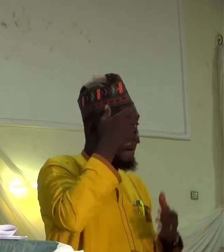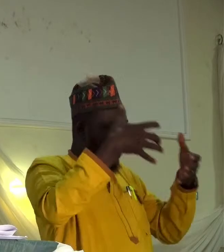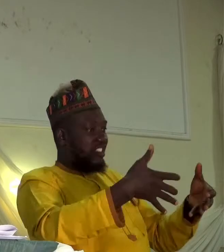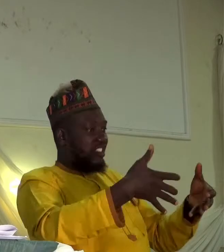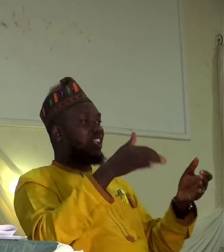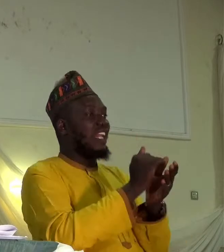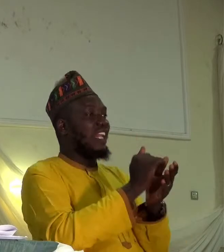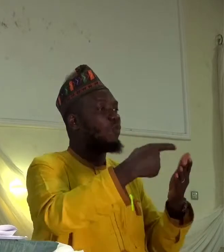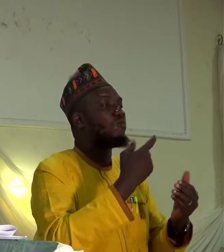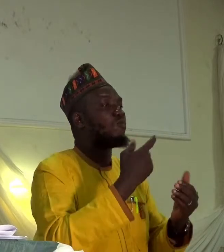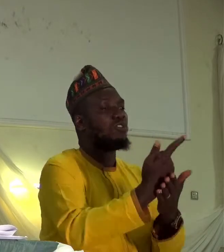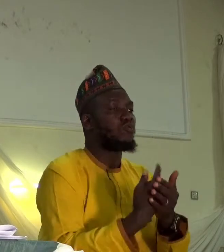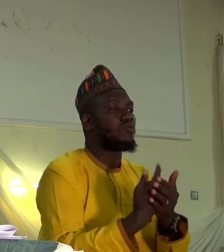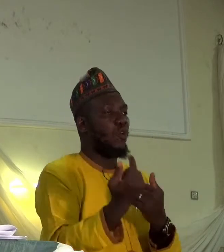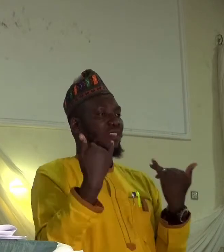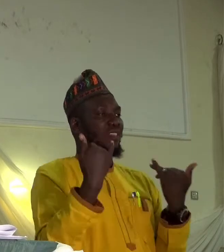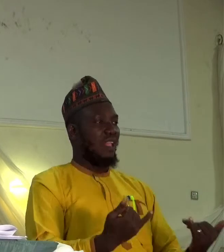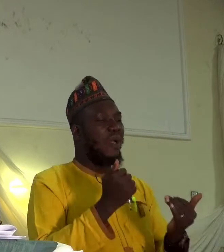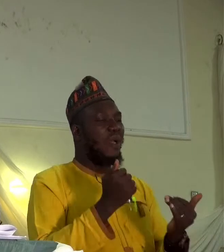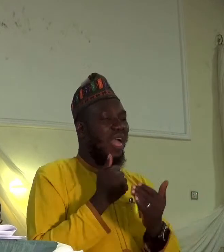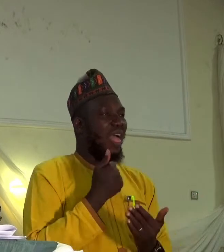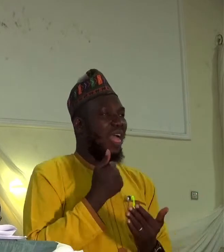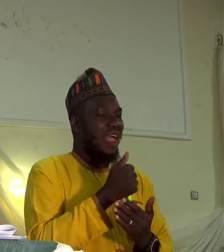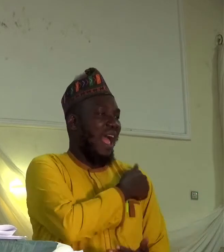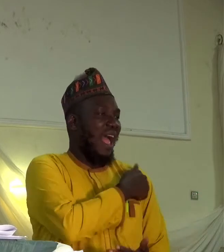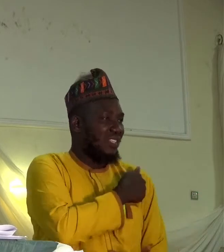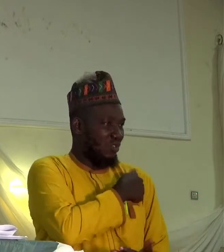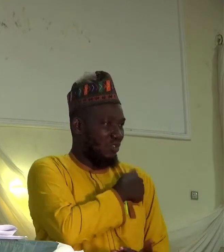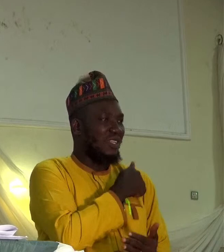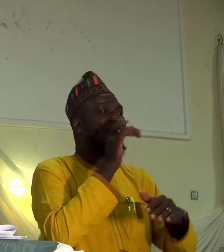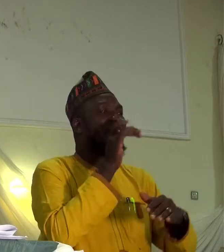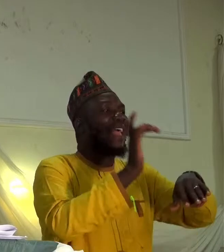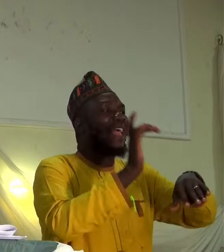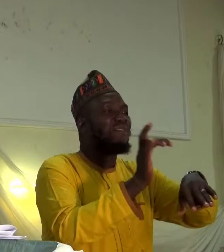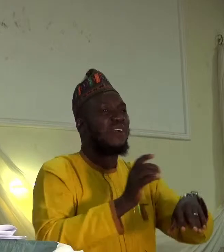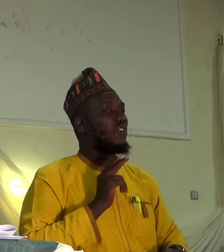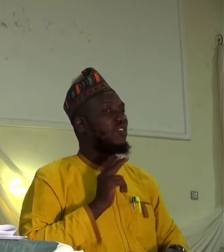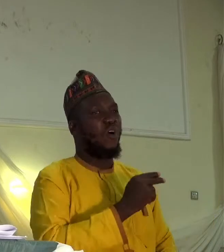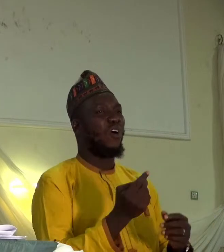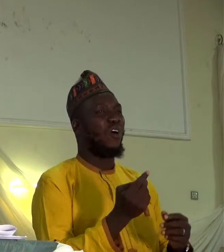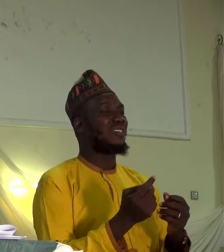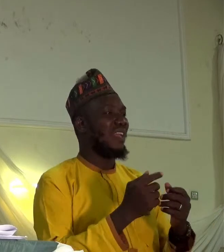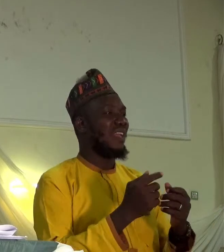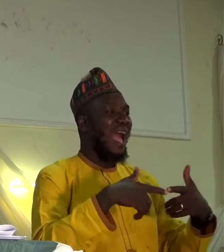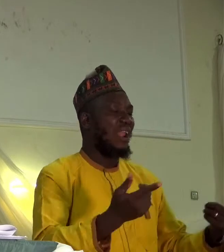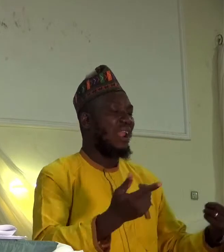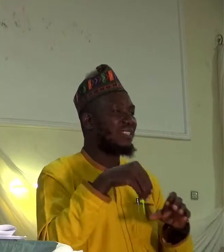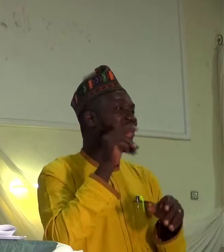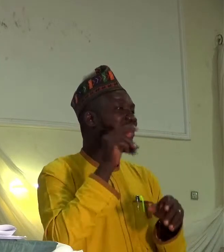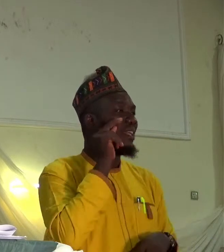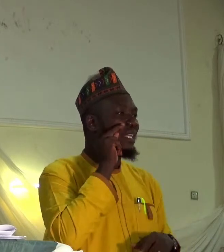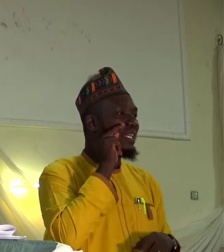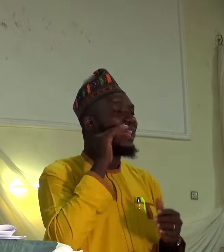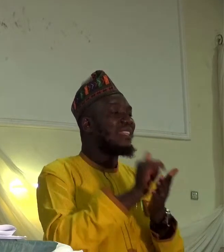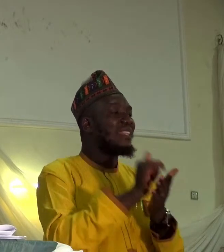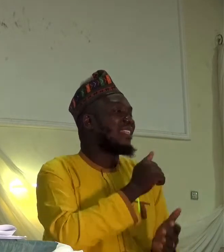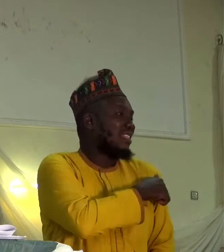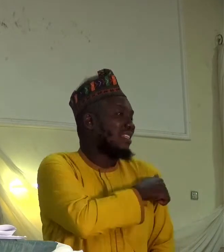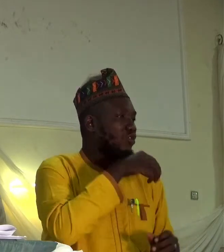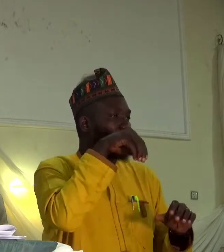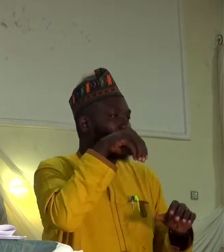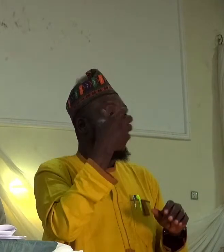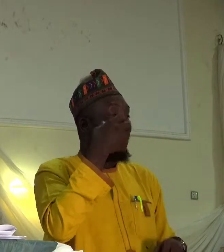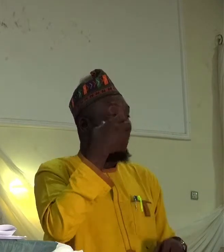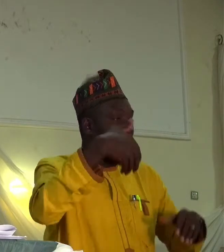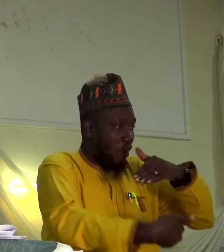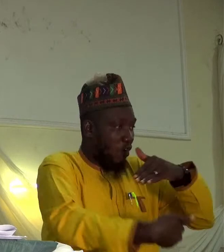intimate sorrow, Lilori Nye. Attitude in power puloni. That attitude of corruption is in us. In